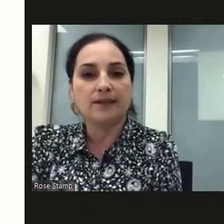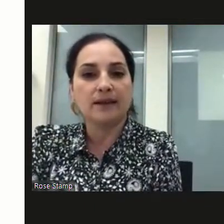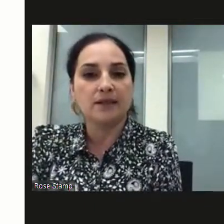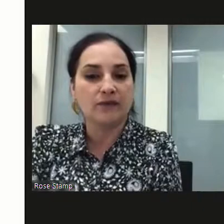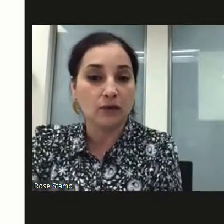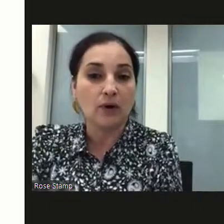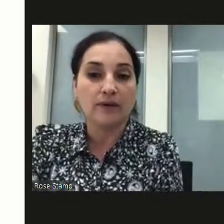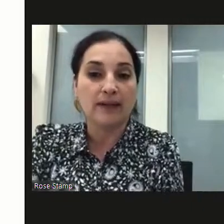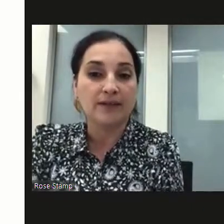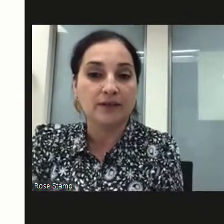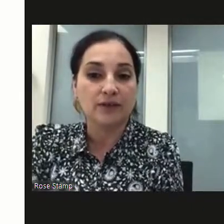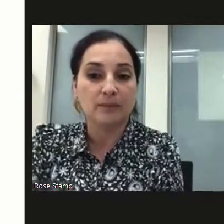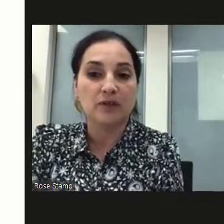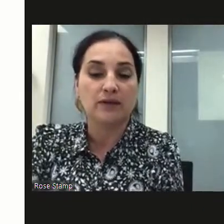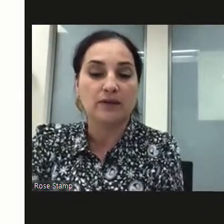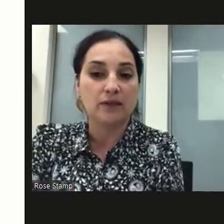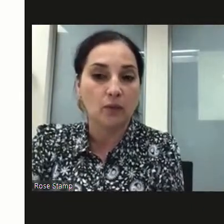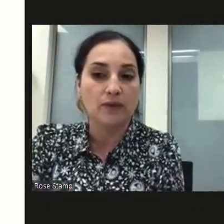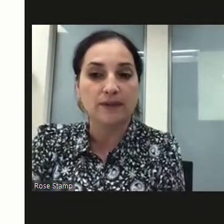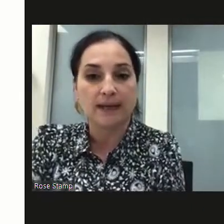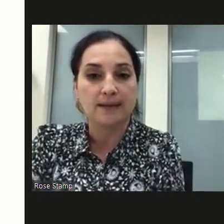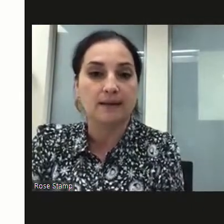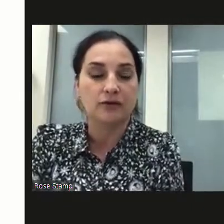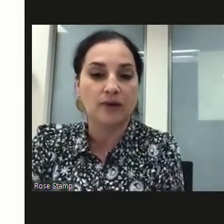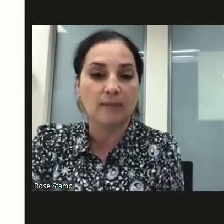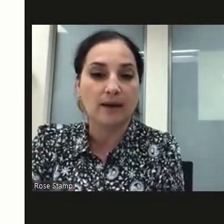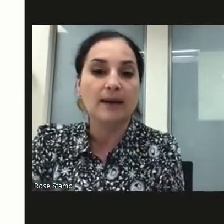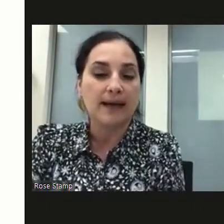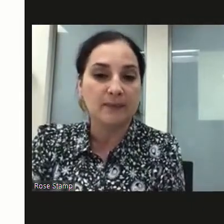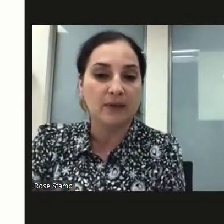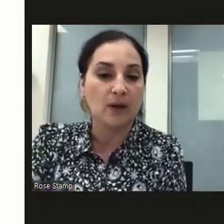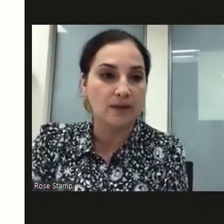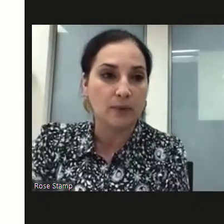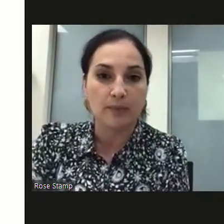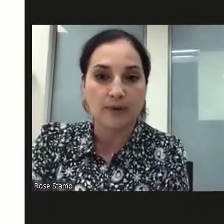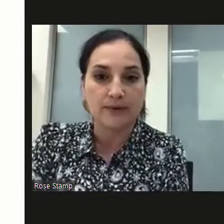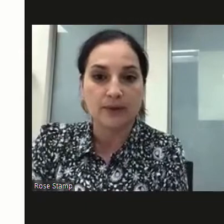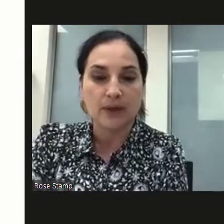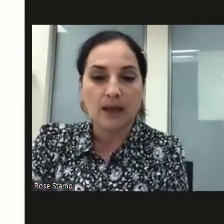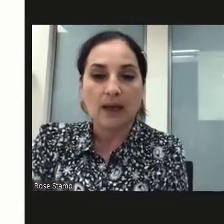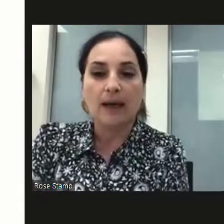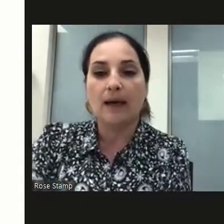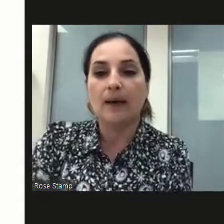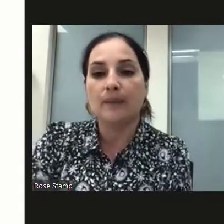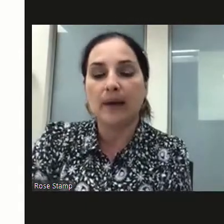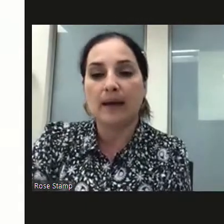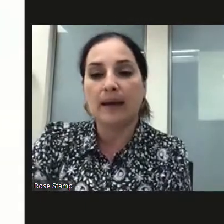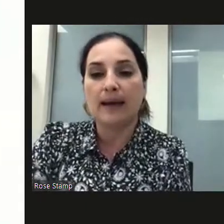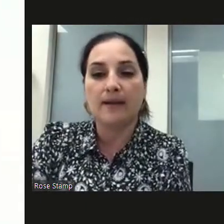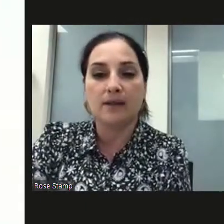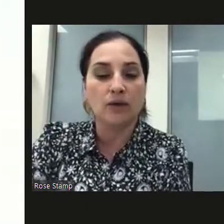An alternative view on the relationship between discourse, lexical, and grammar has been also proposed.